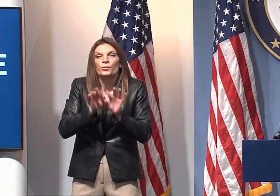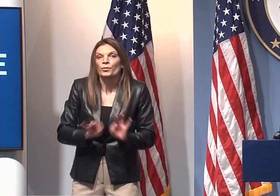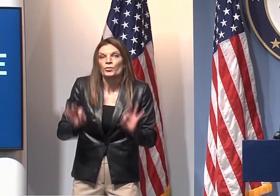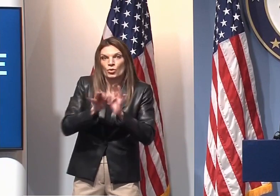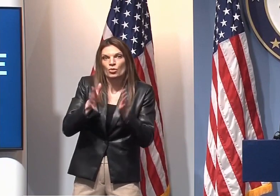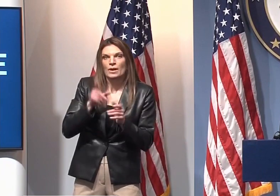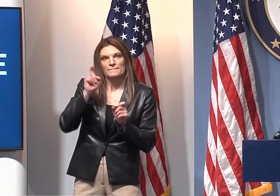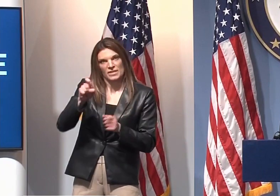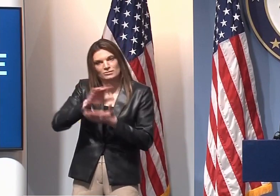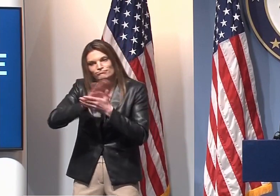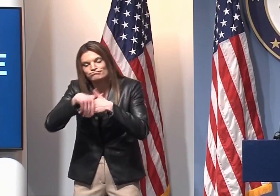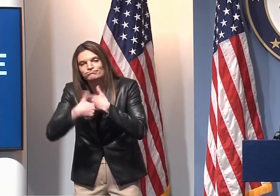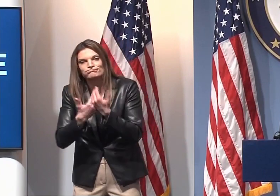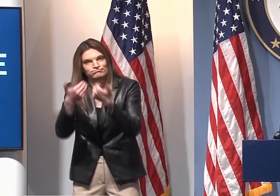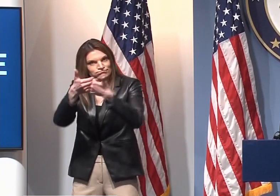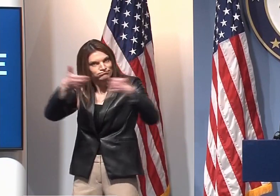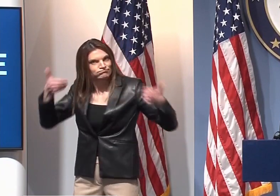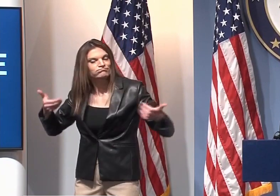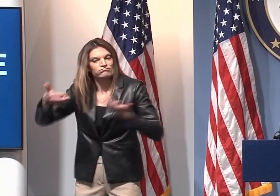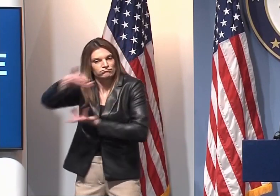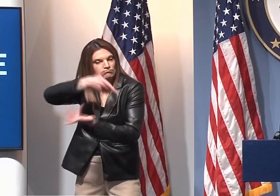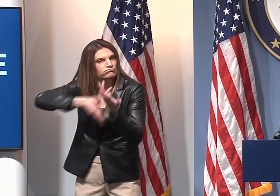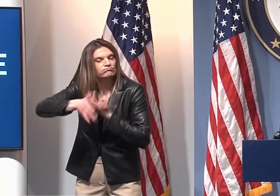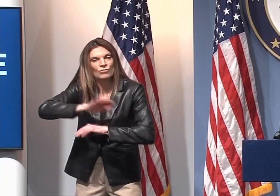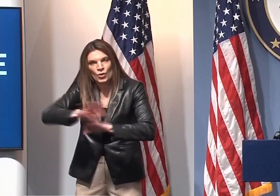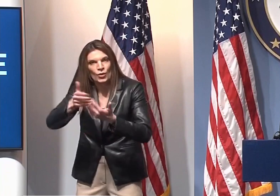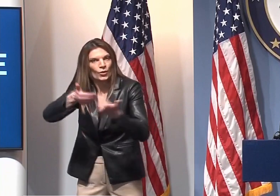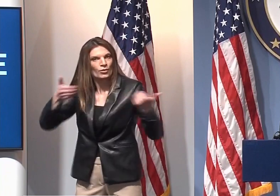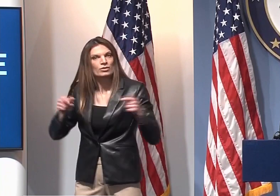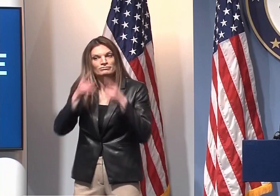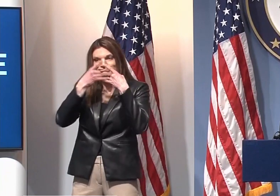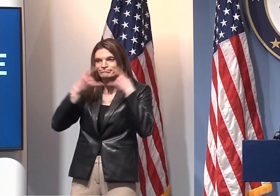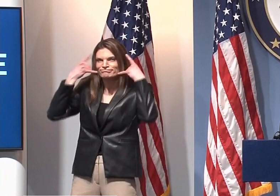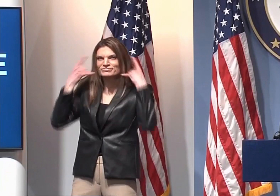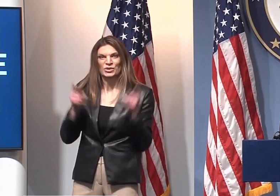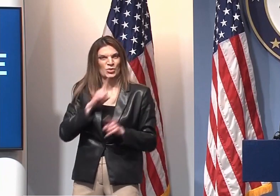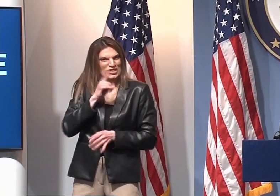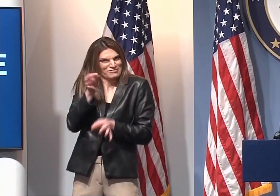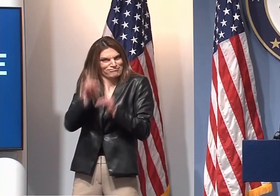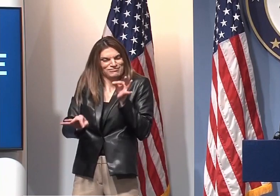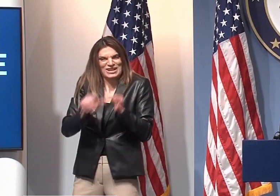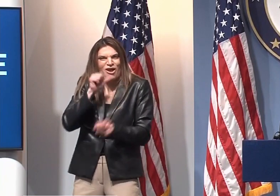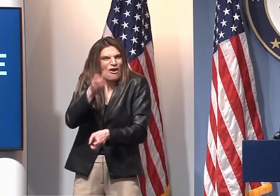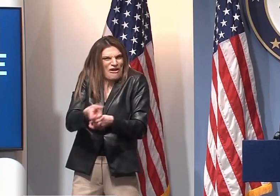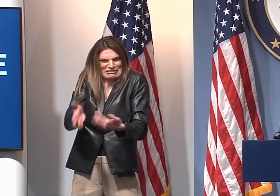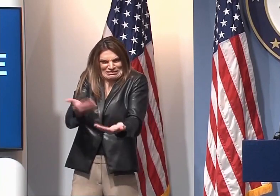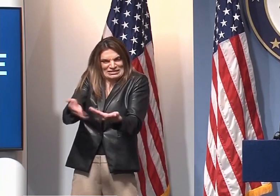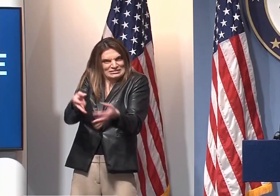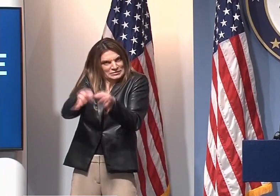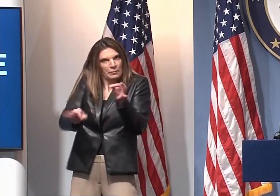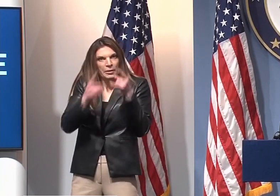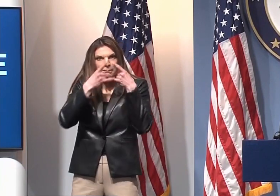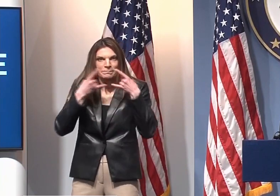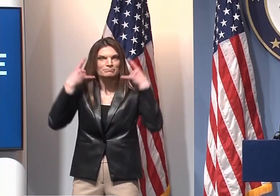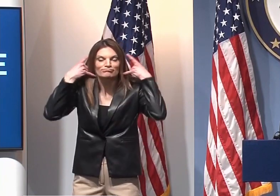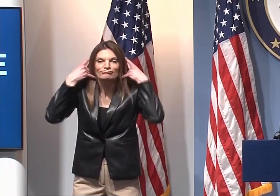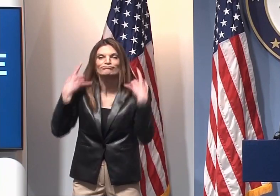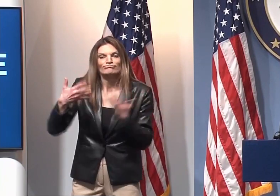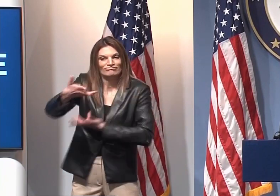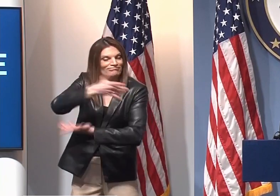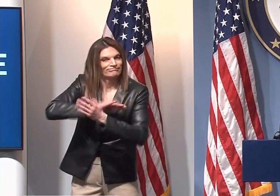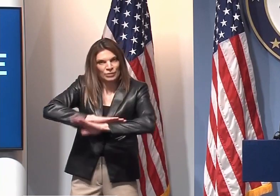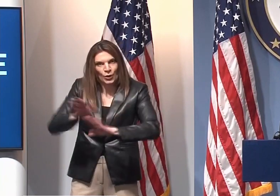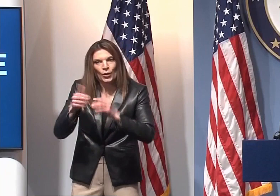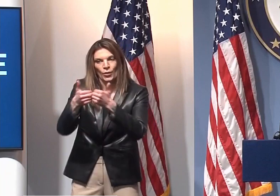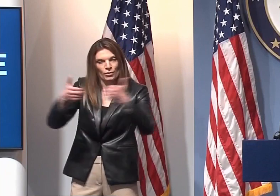place. They are simple, they work, and they save lives. Wear your mask, practice social